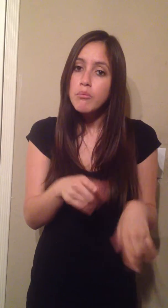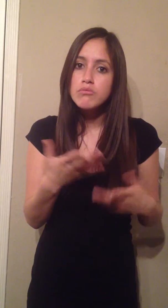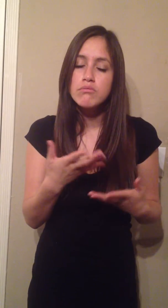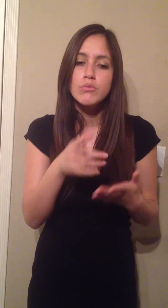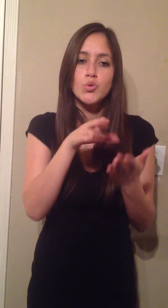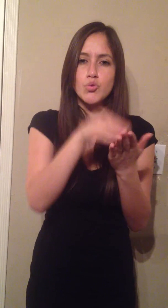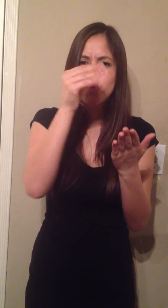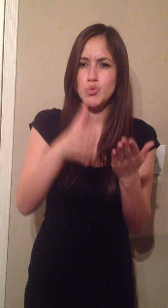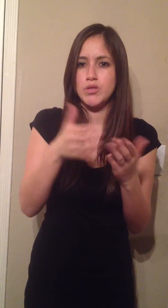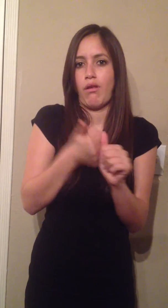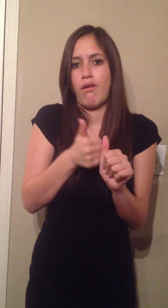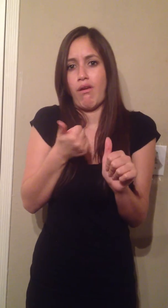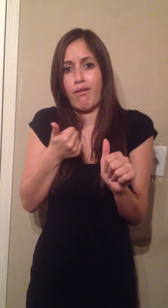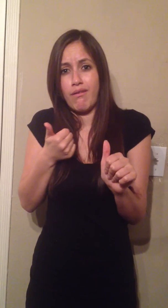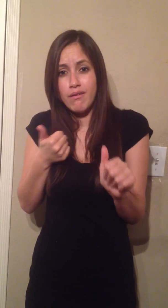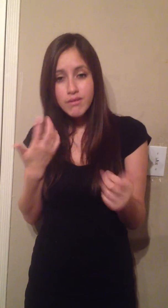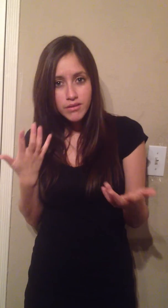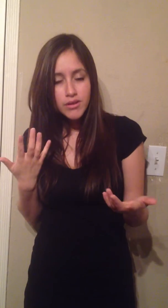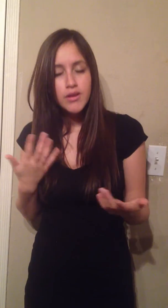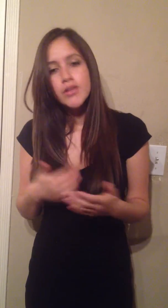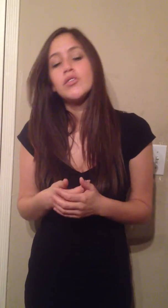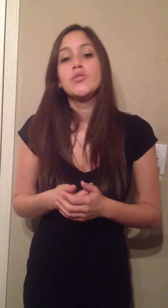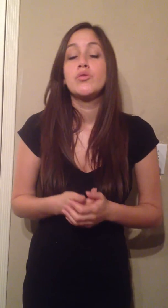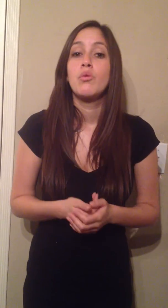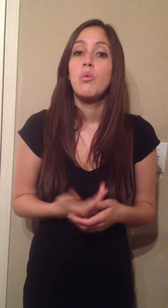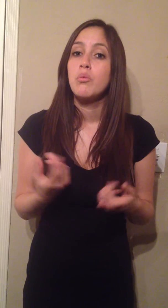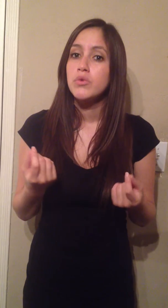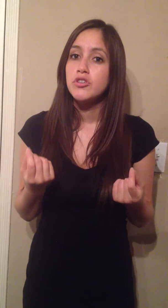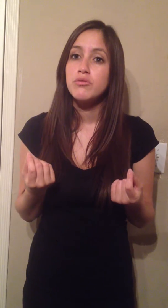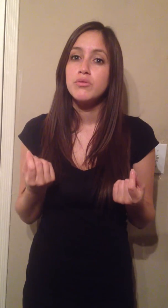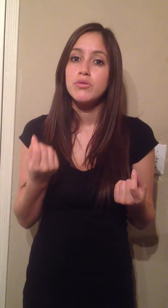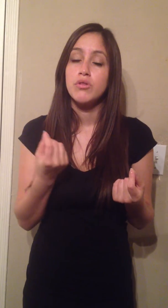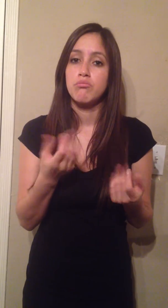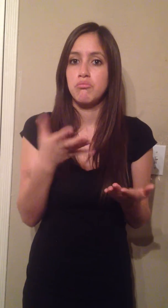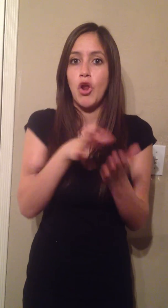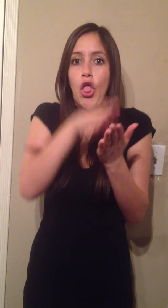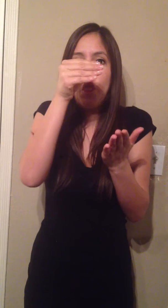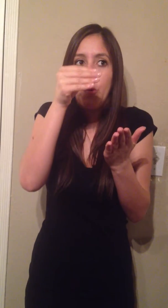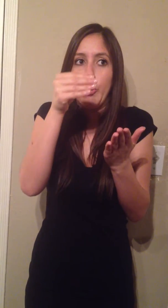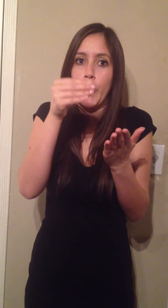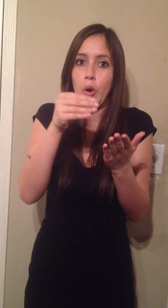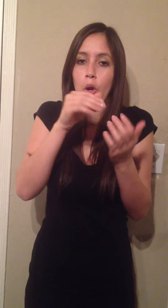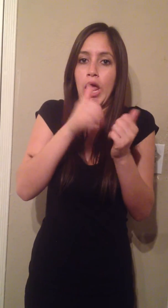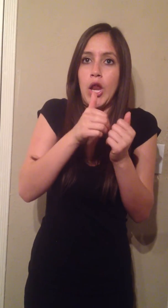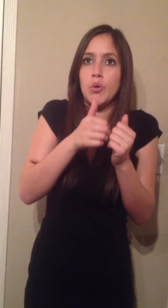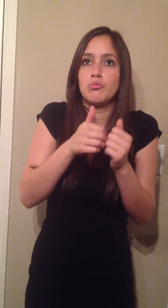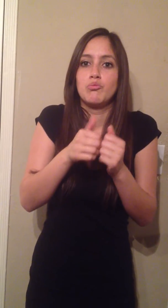like a lot of them are. And so what you should do is learn to go on a diet. There are actually several ways to do that,